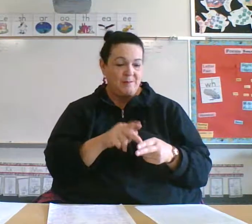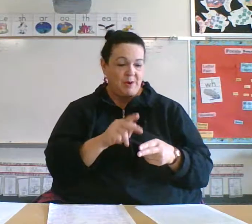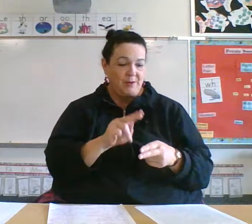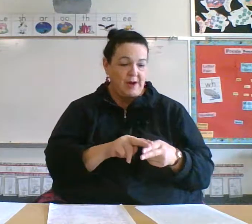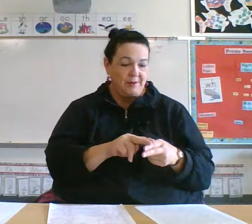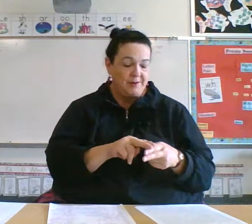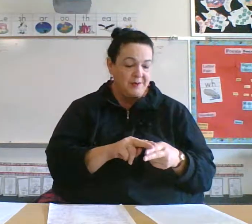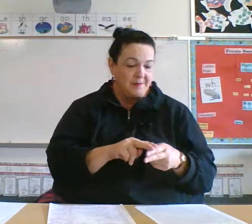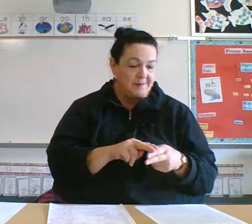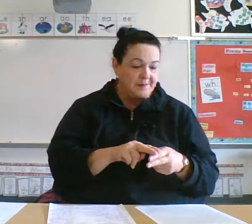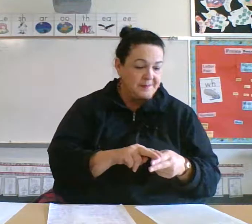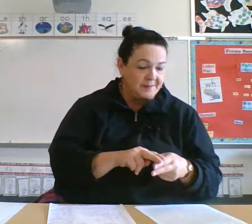Pronoun.